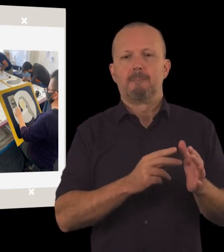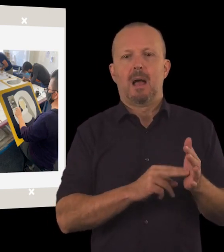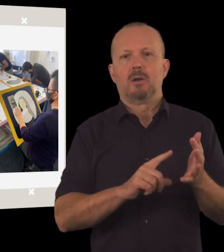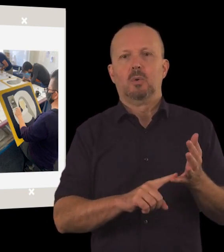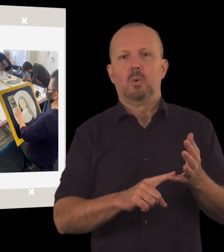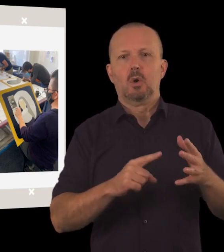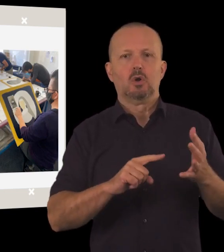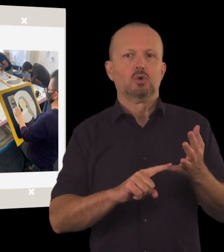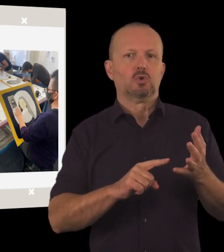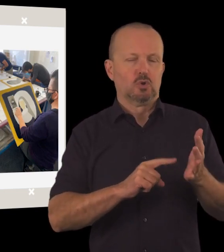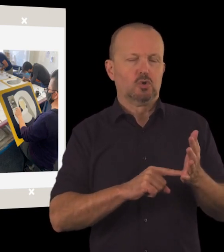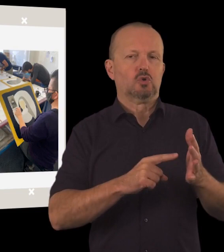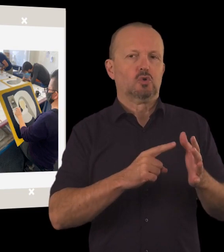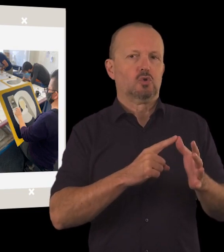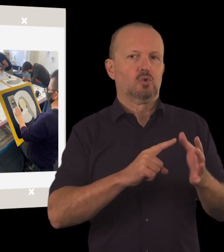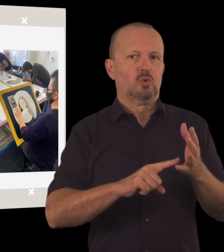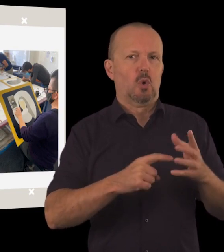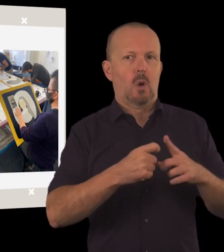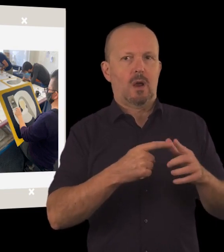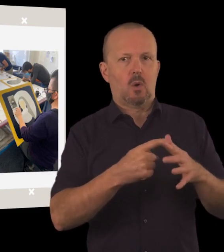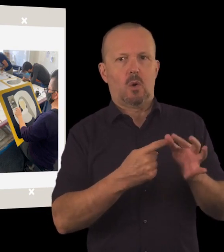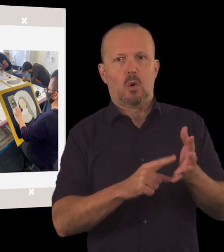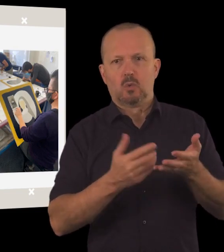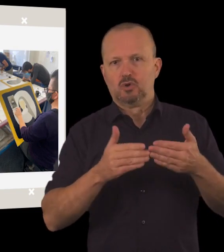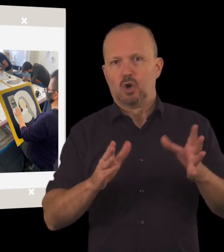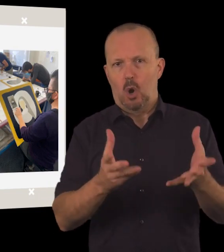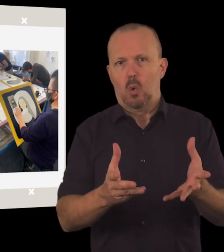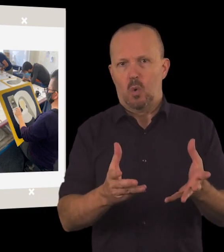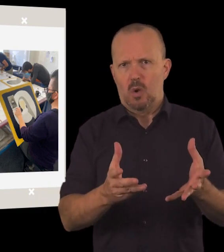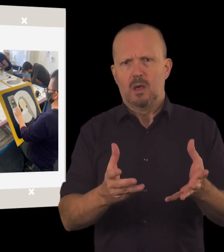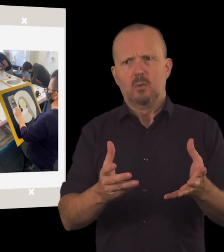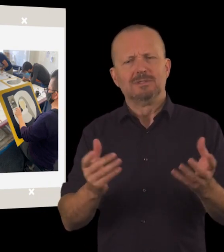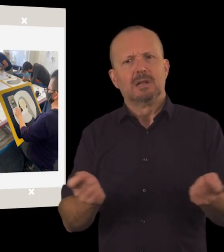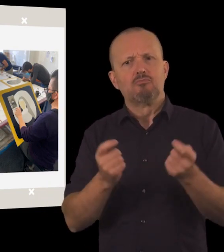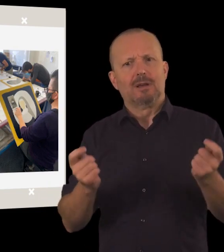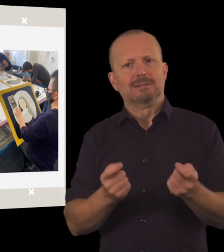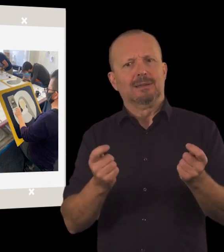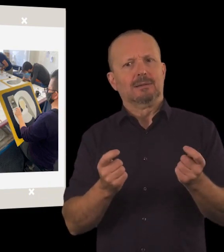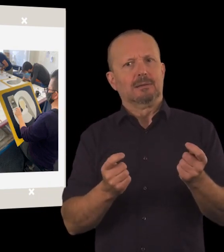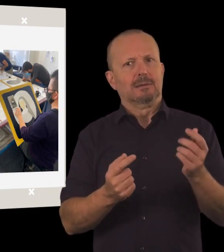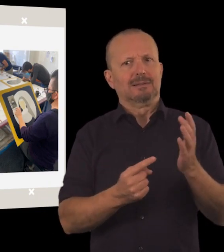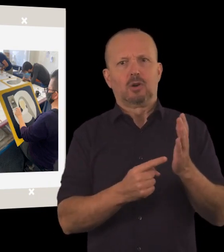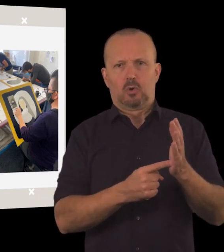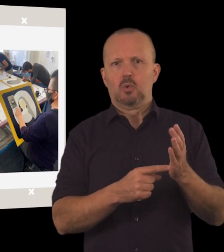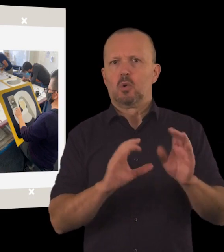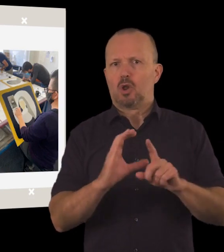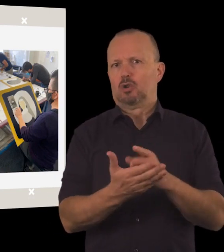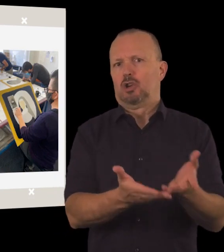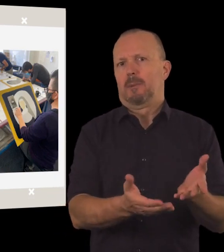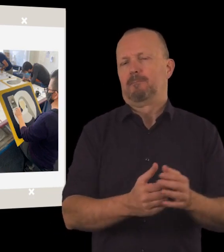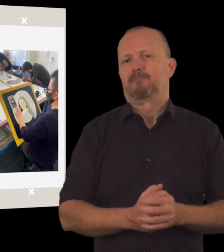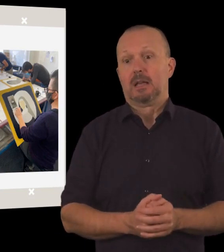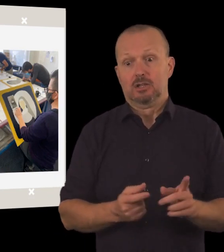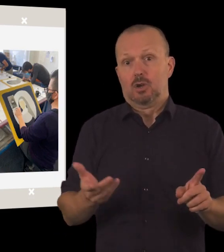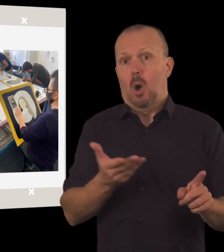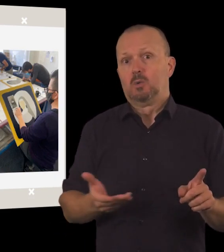before at Otako, Puketeraki Marae and the Art Gallery for whānau to come out and paint a painting in her style